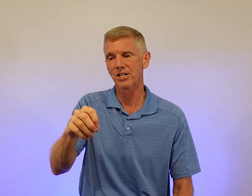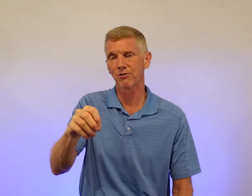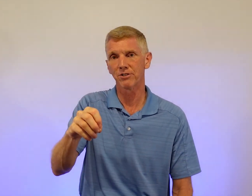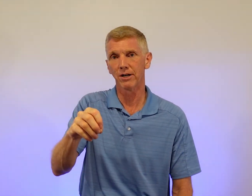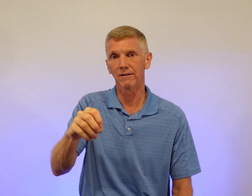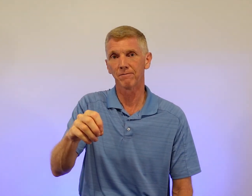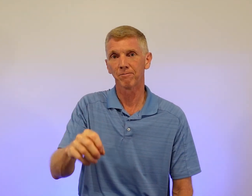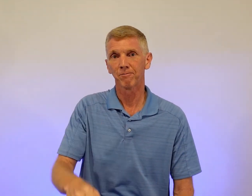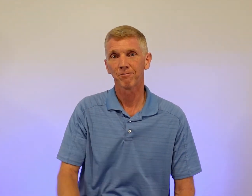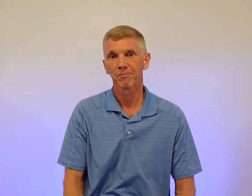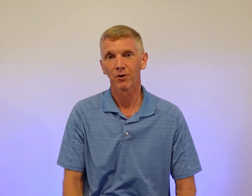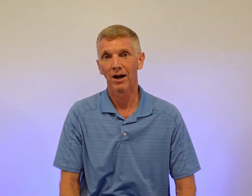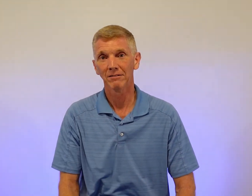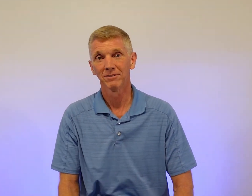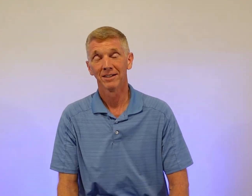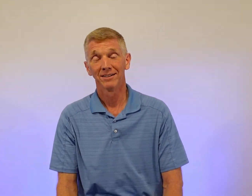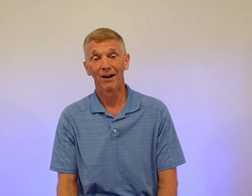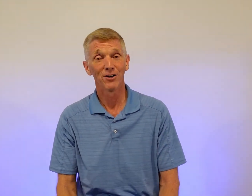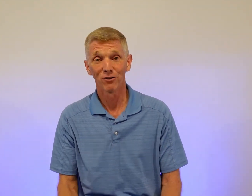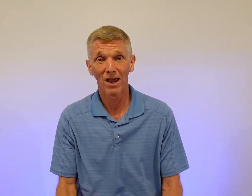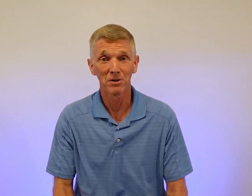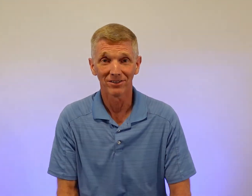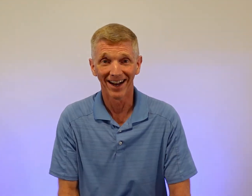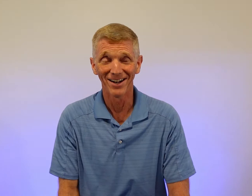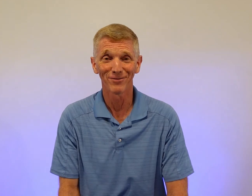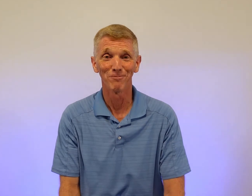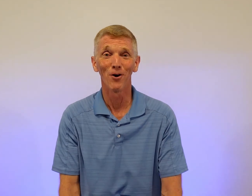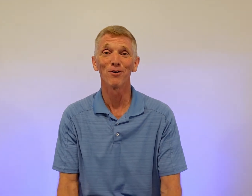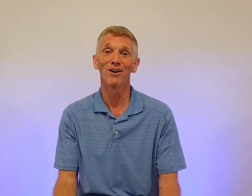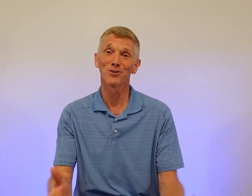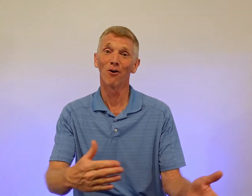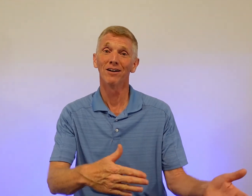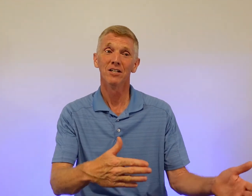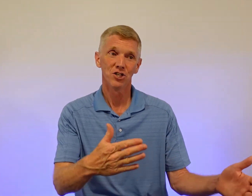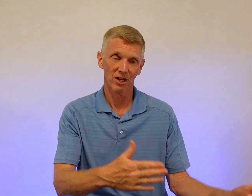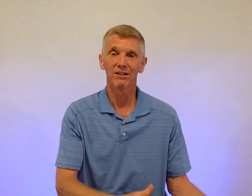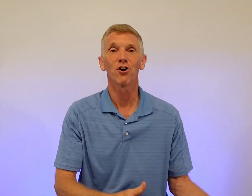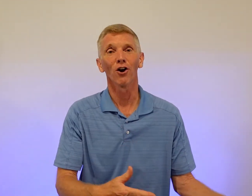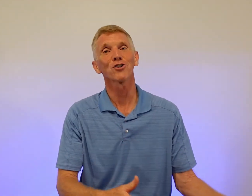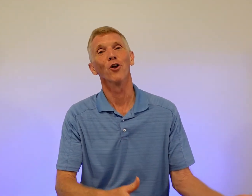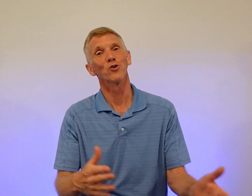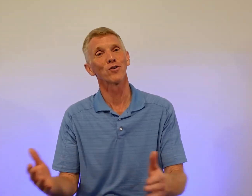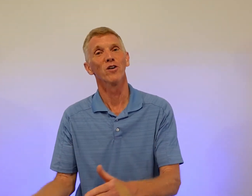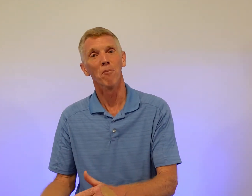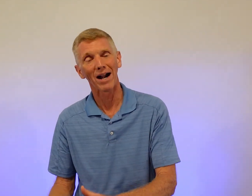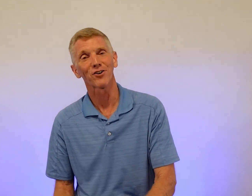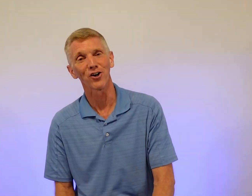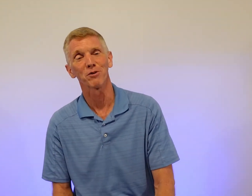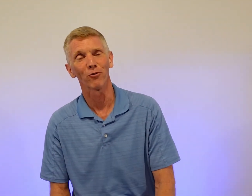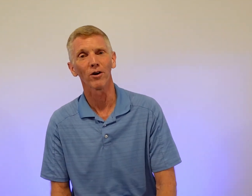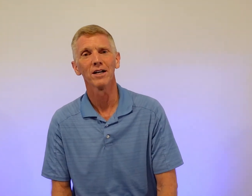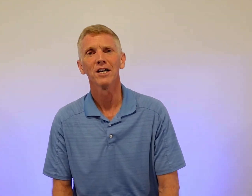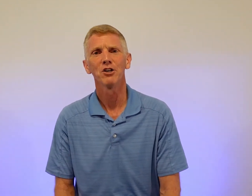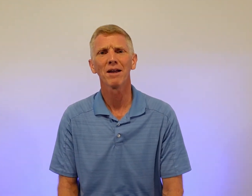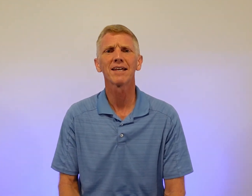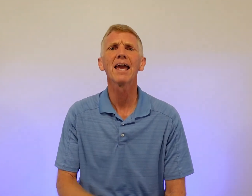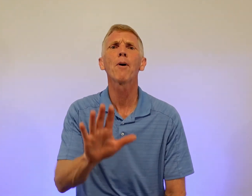interest rate? All right? Now here's the famous line for both of us who are selling cars and those of us who have bought cars before. You might say, hey, wait a